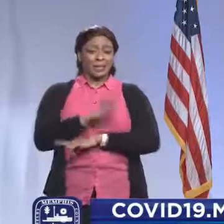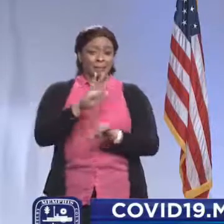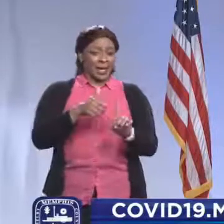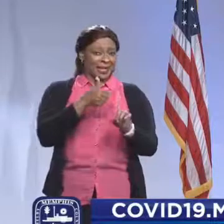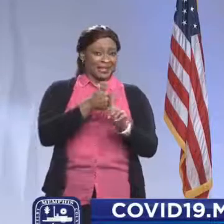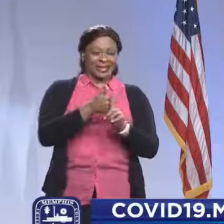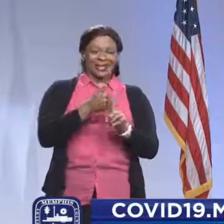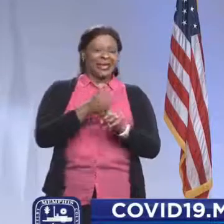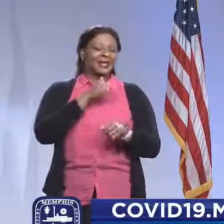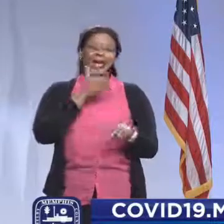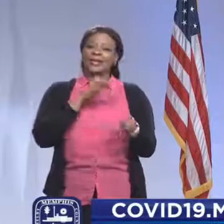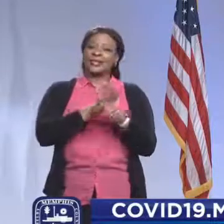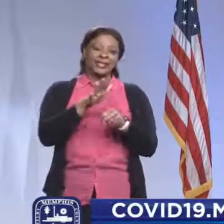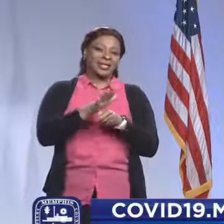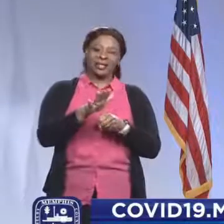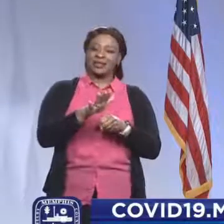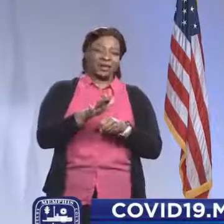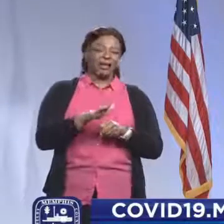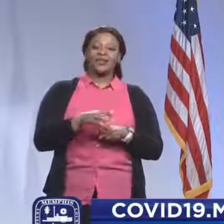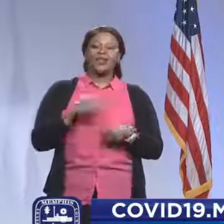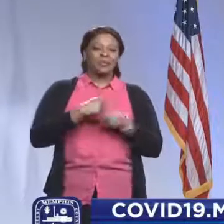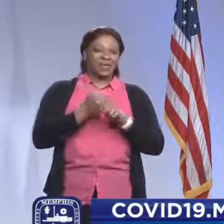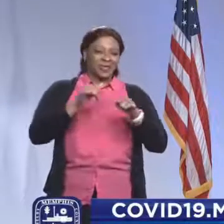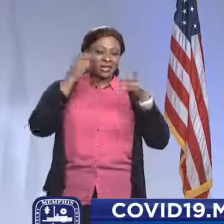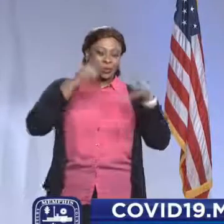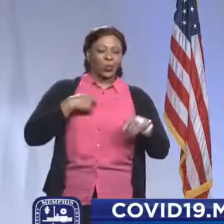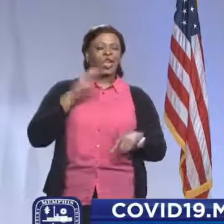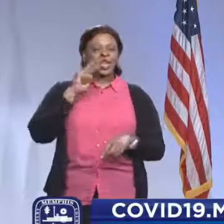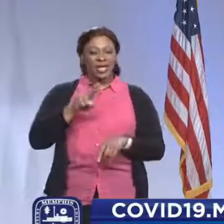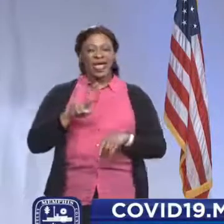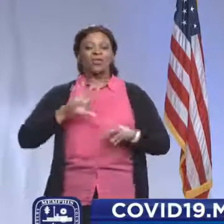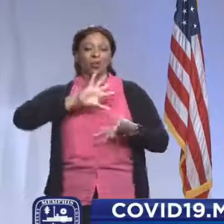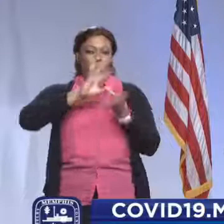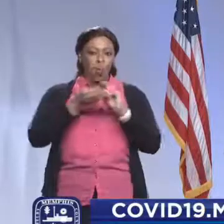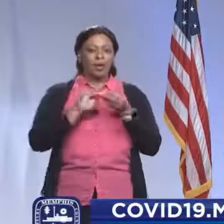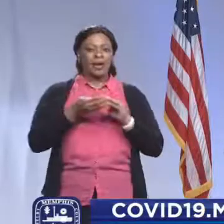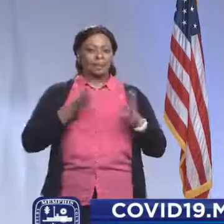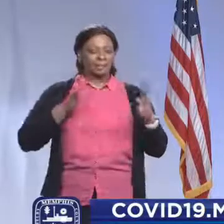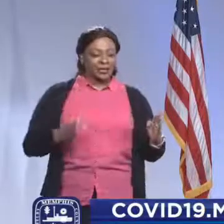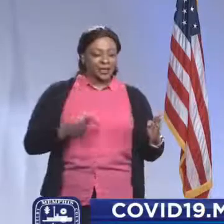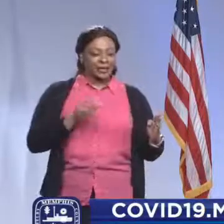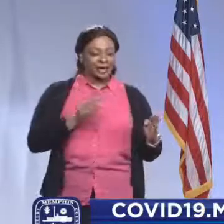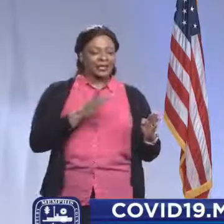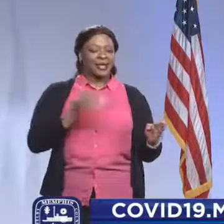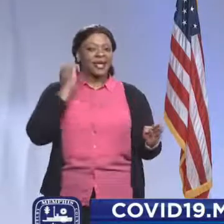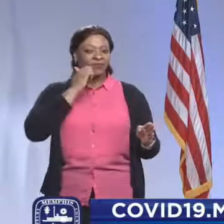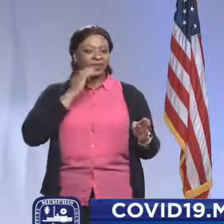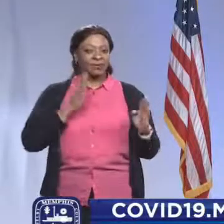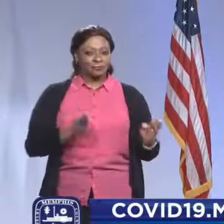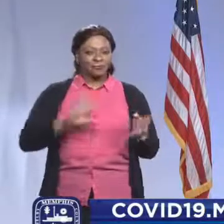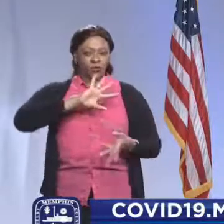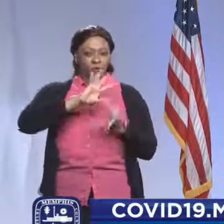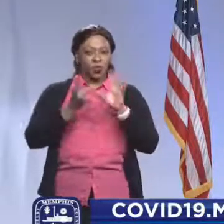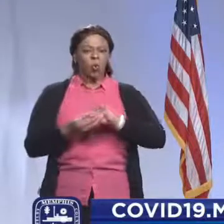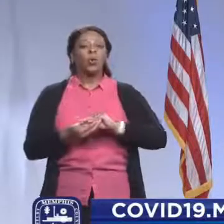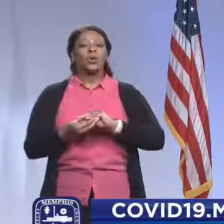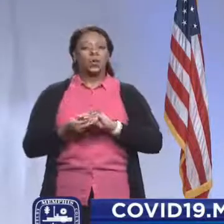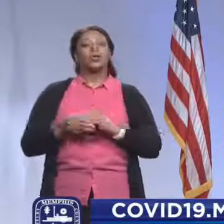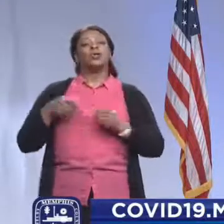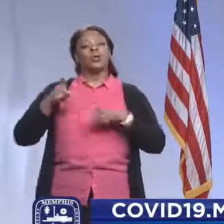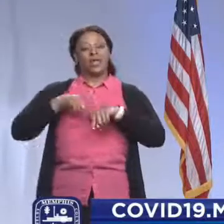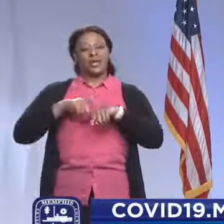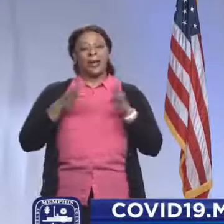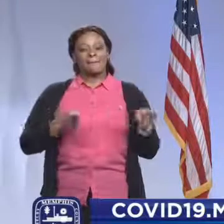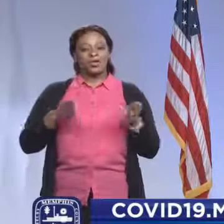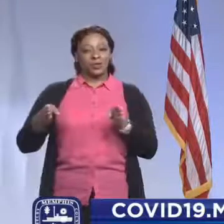itself isn't sufficient to make a decision. We look at the total number of cases day to day over a period of time.